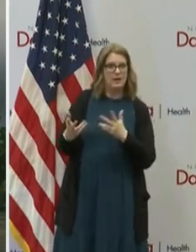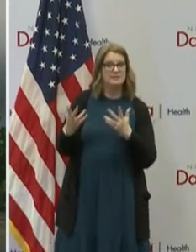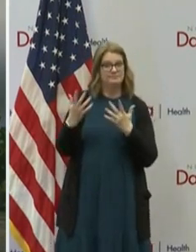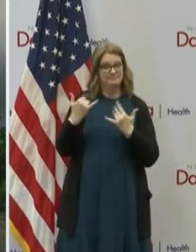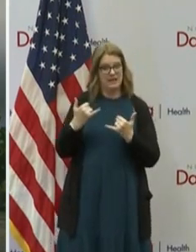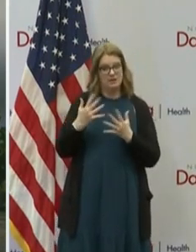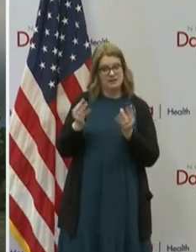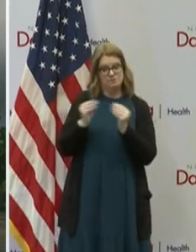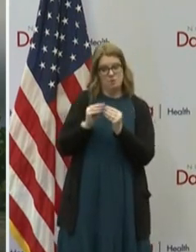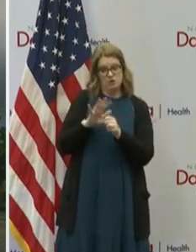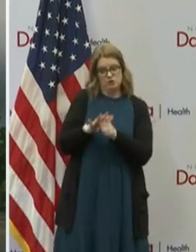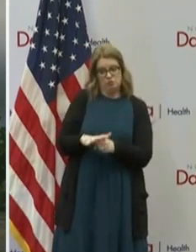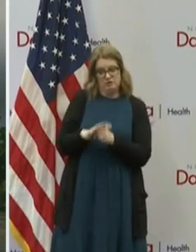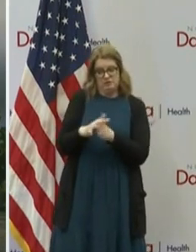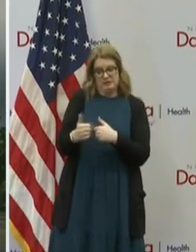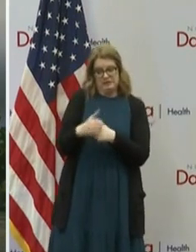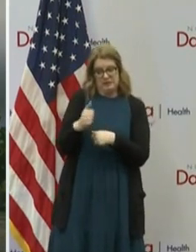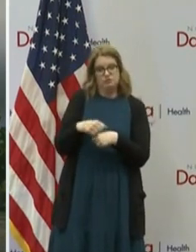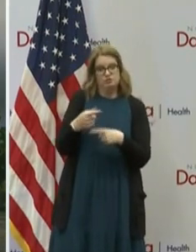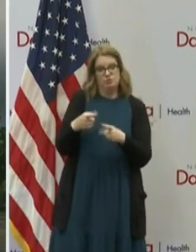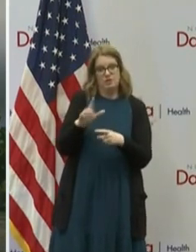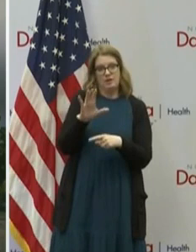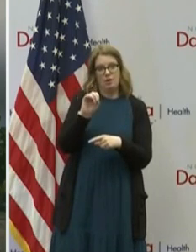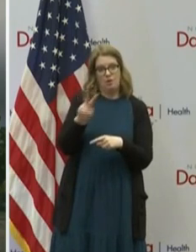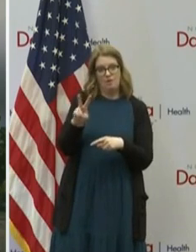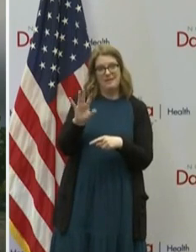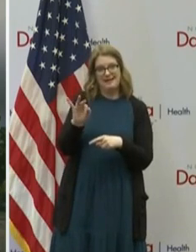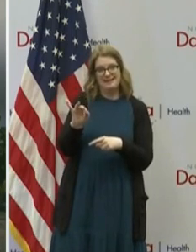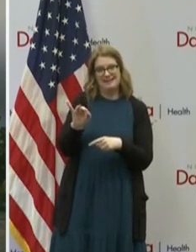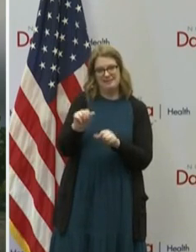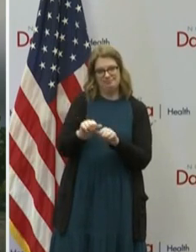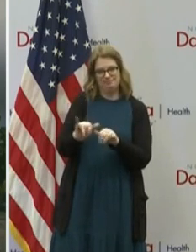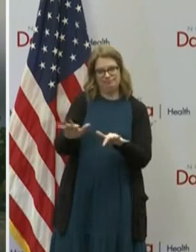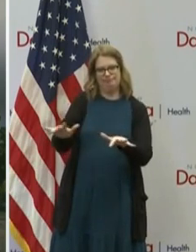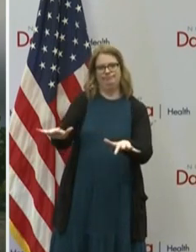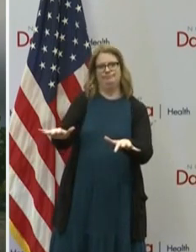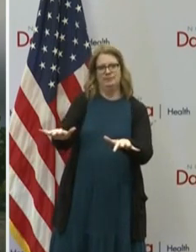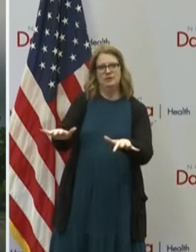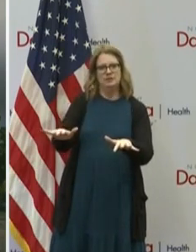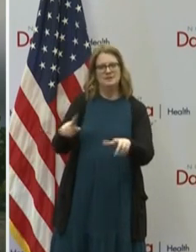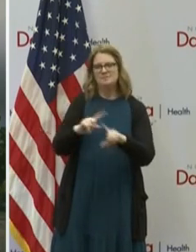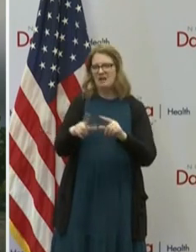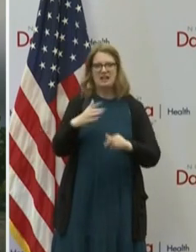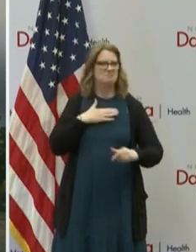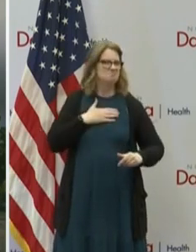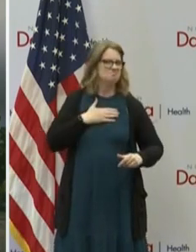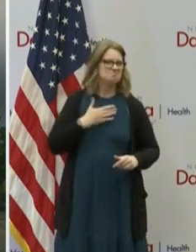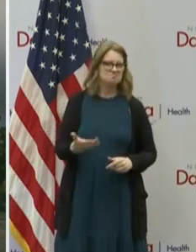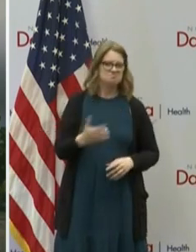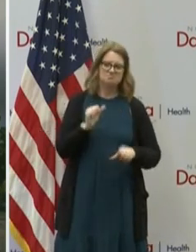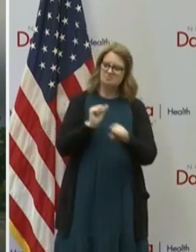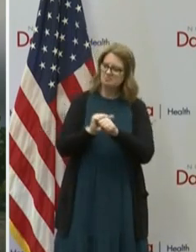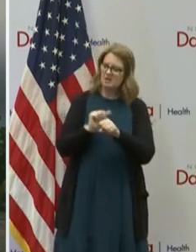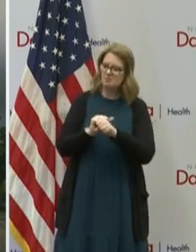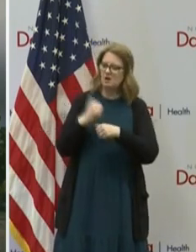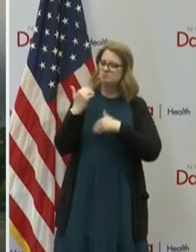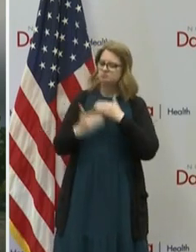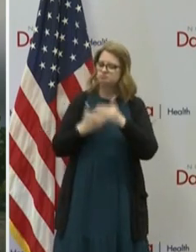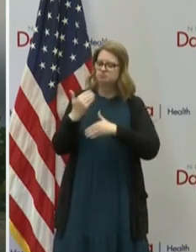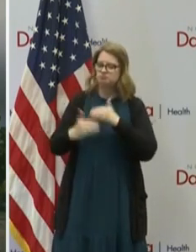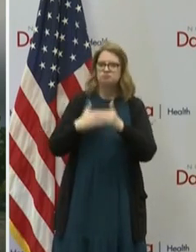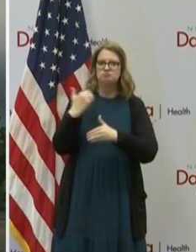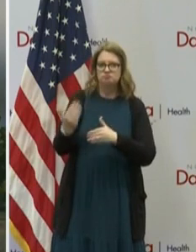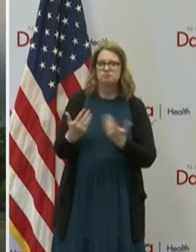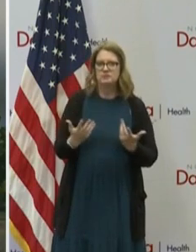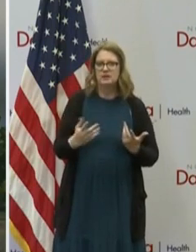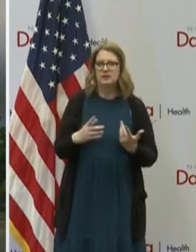stressful and more dangerous during the COVID-19 pandemic. But they courageously keep stepping in to help in this battle and